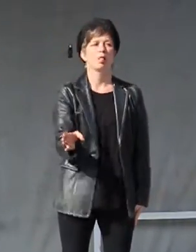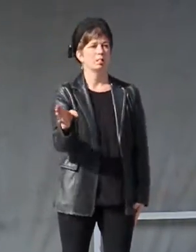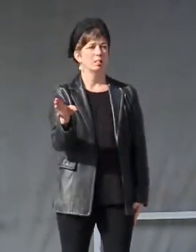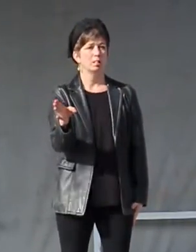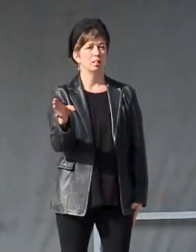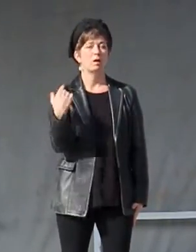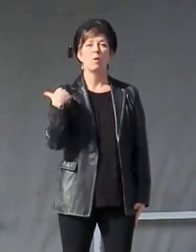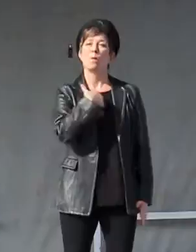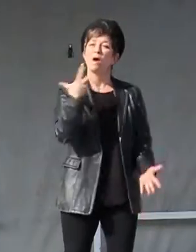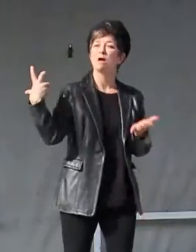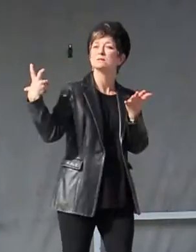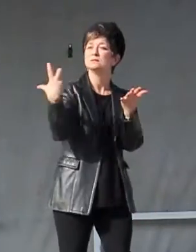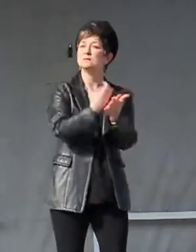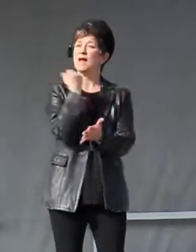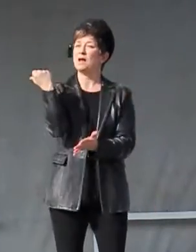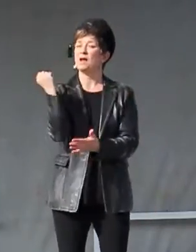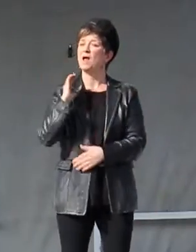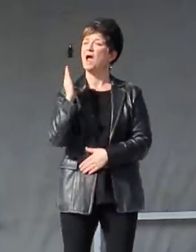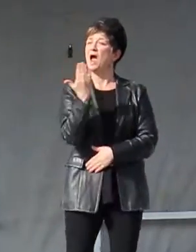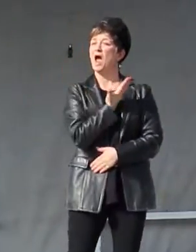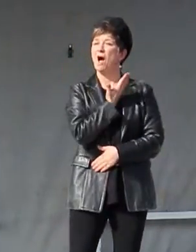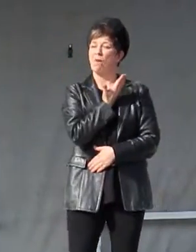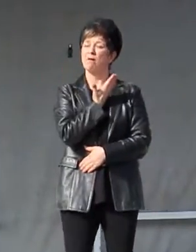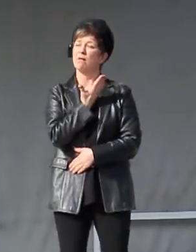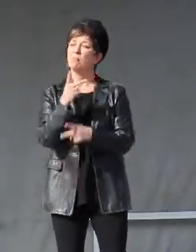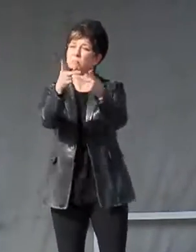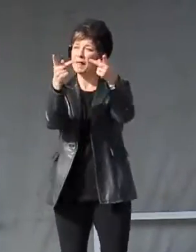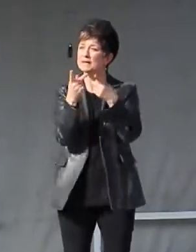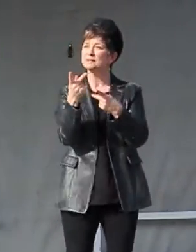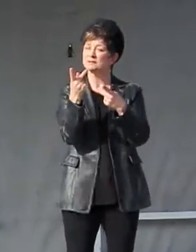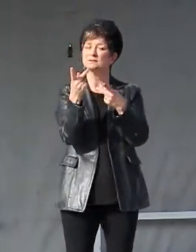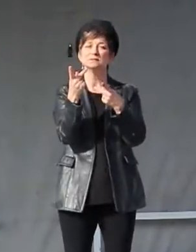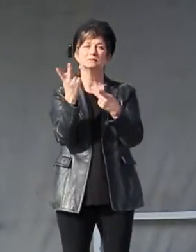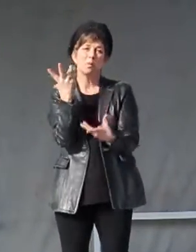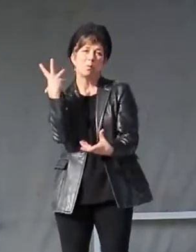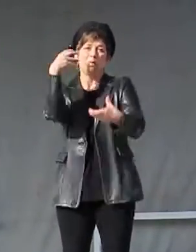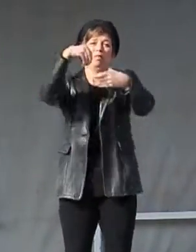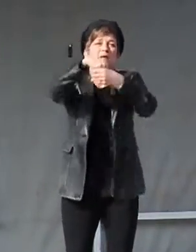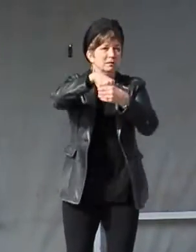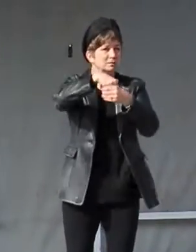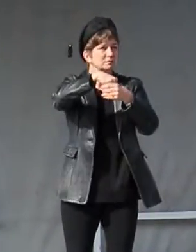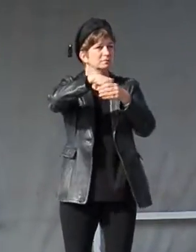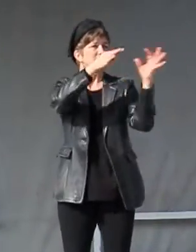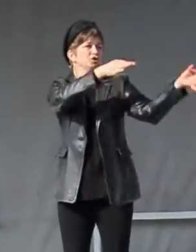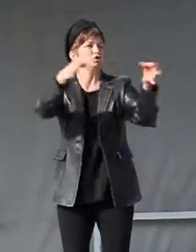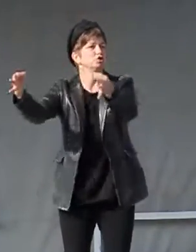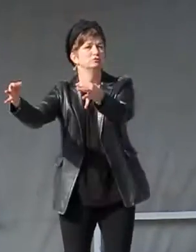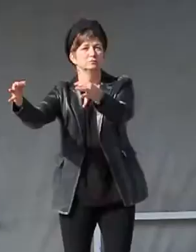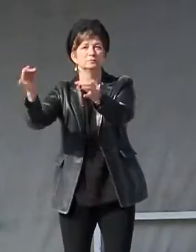We are taking our seats at the table. Yes! Yes!